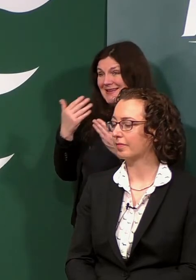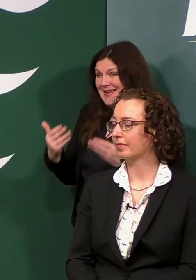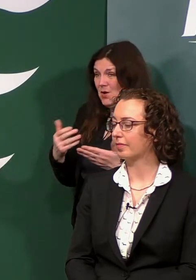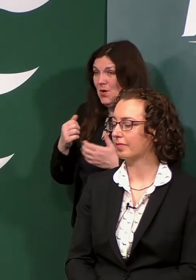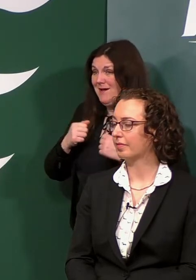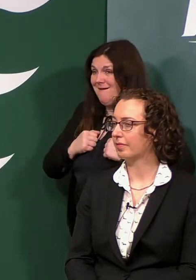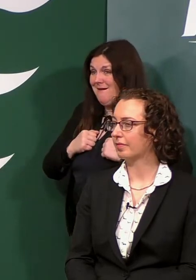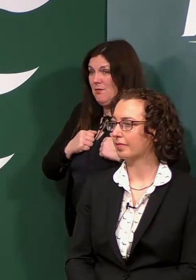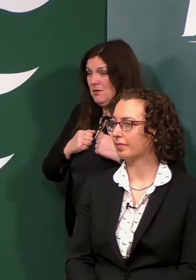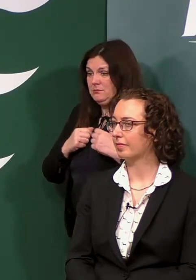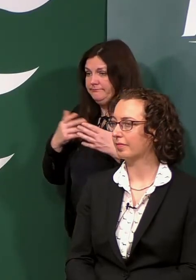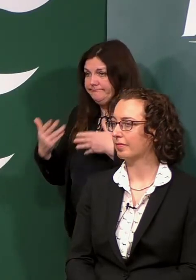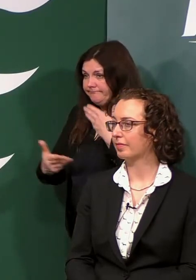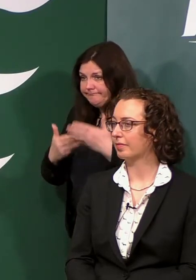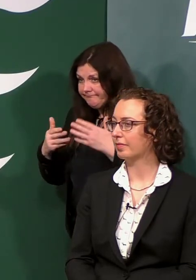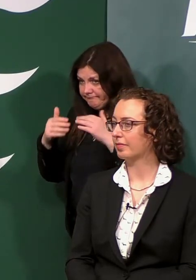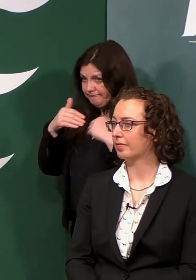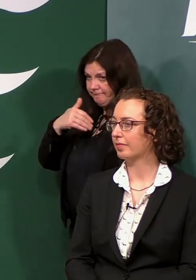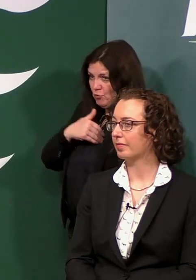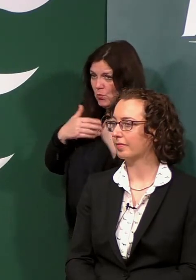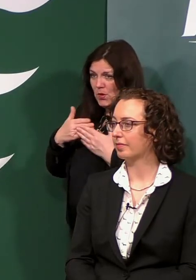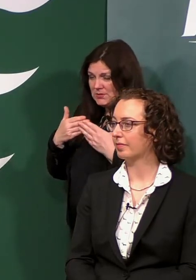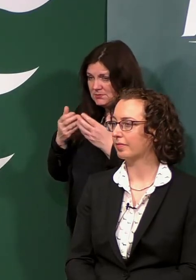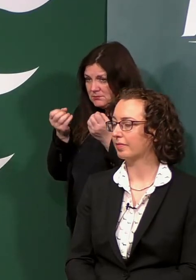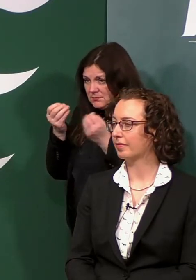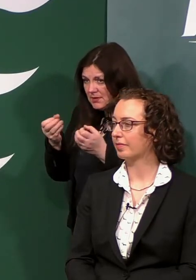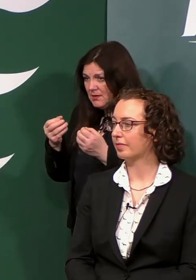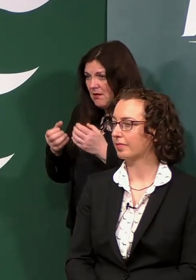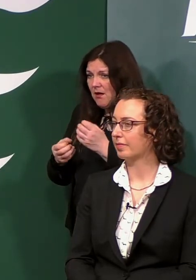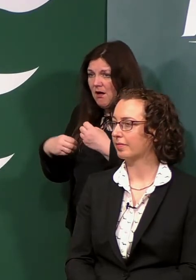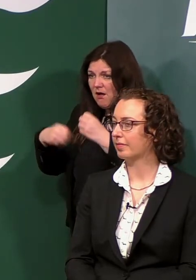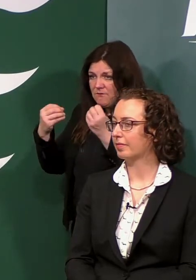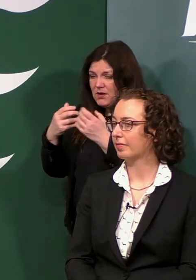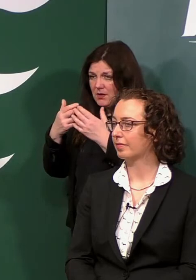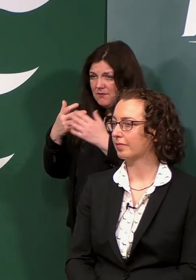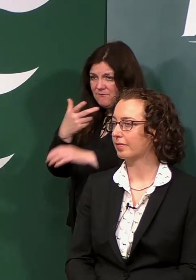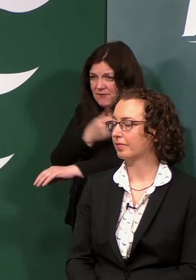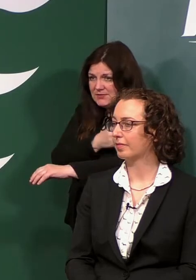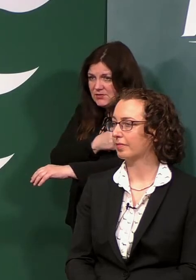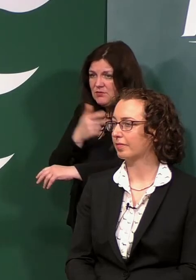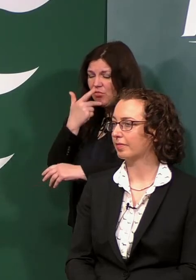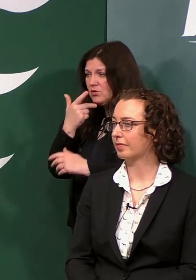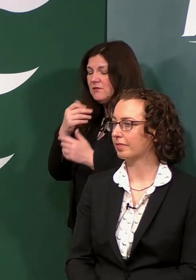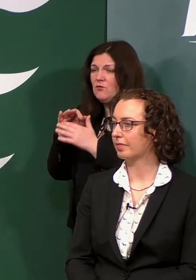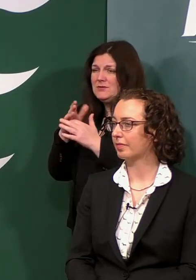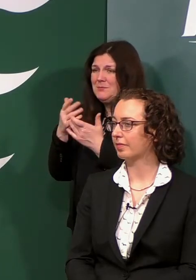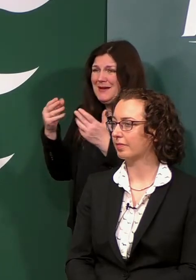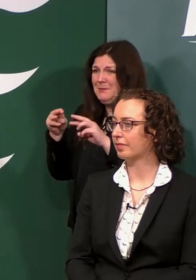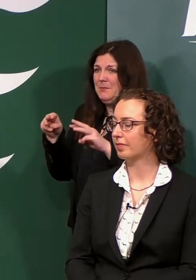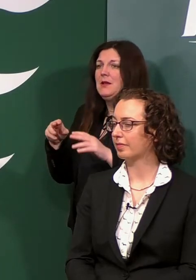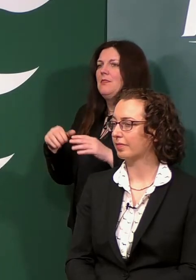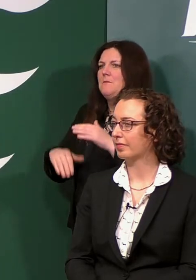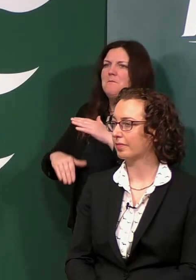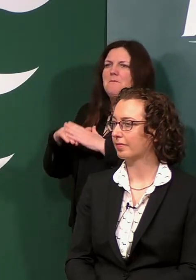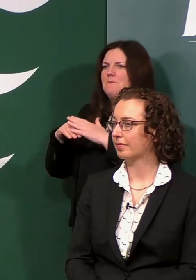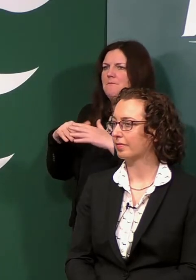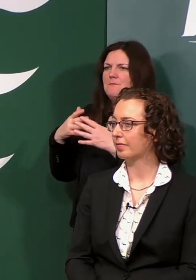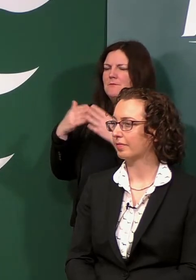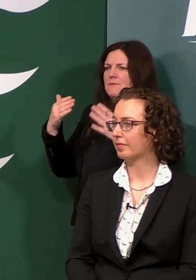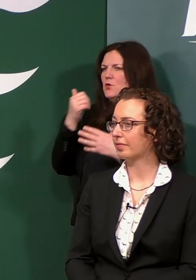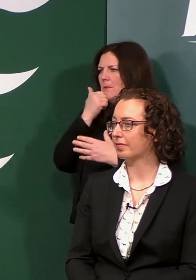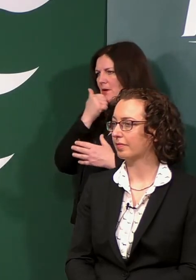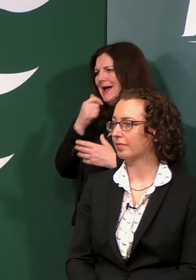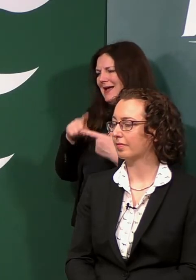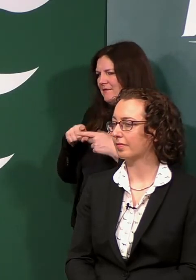people over the next week to 10 days, certainly up until that 31st of December, so that we get the maximum number of people vaccinated, and also we adhere to the